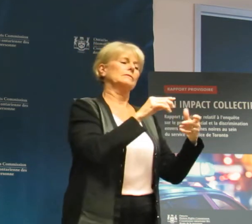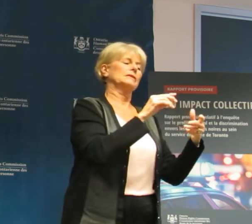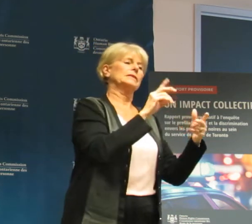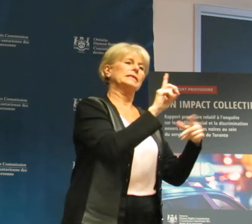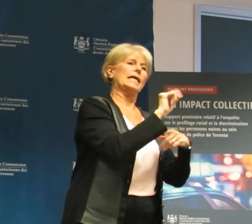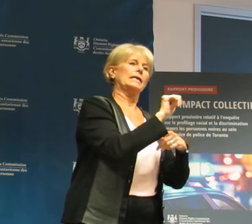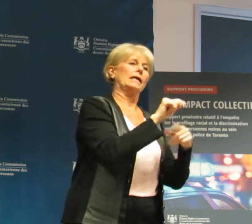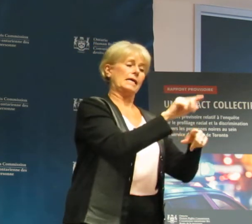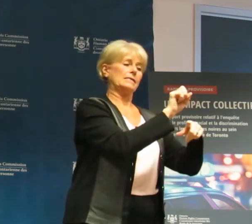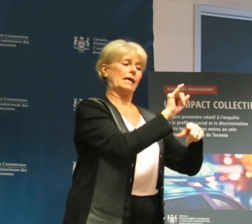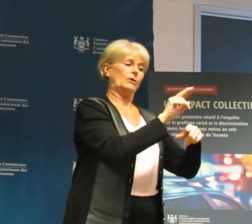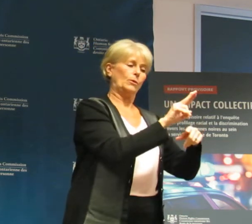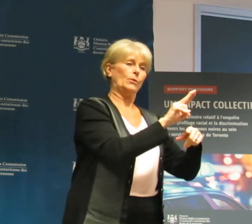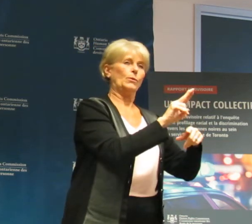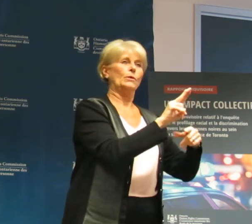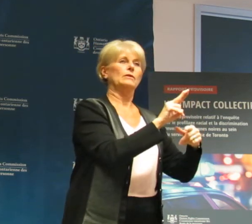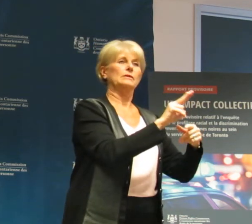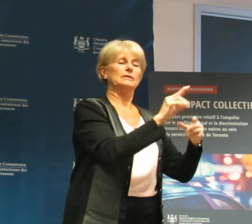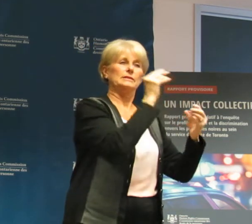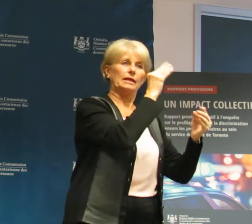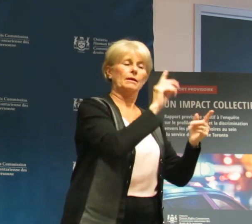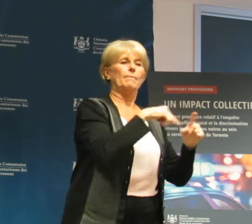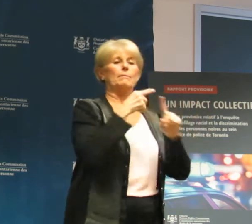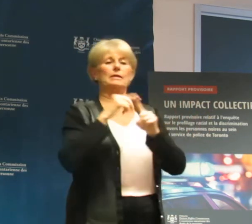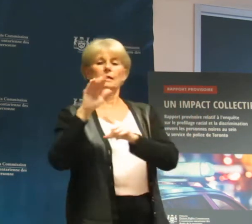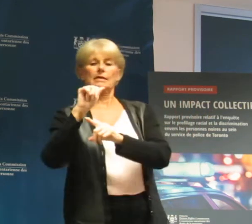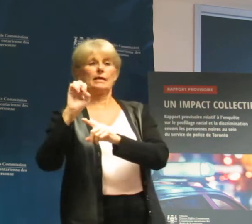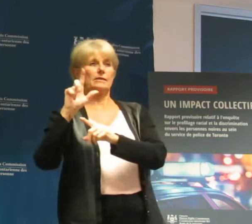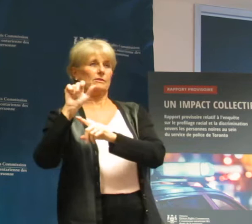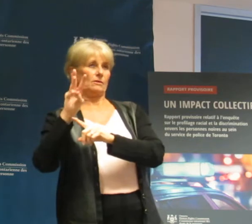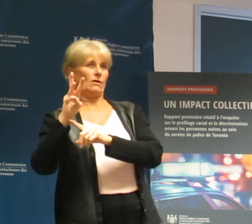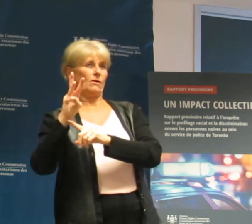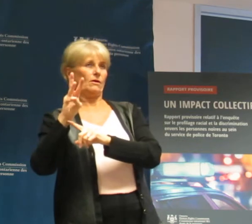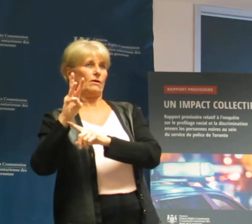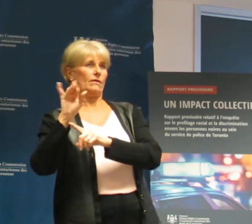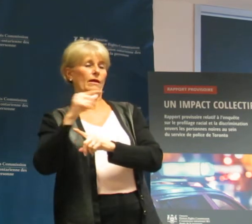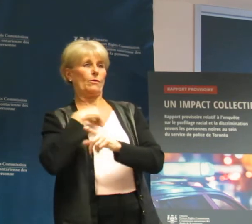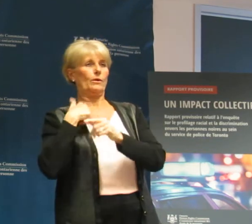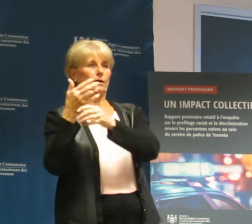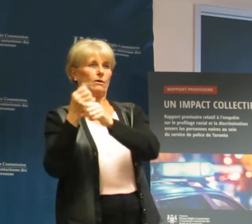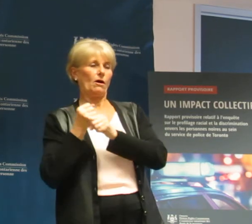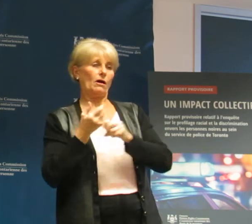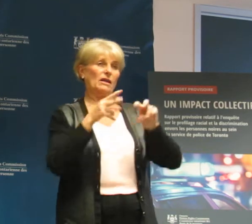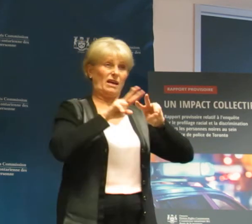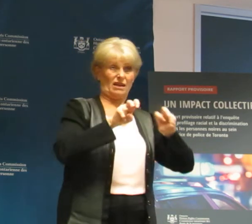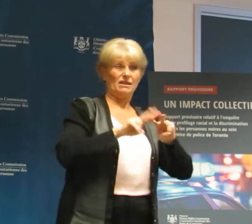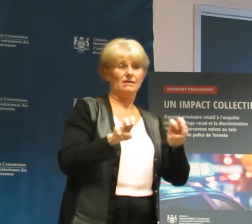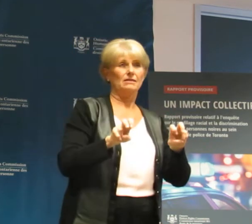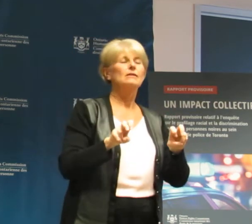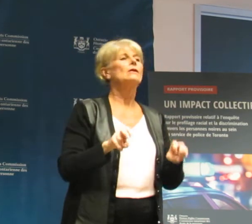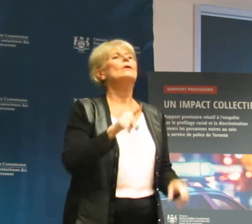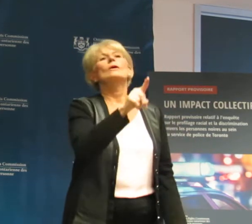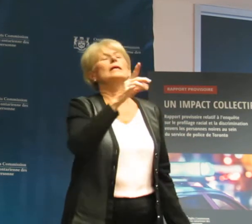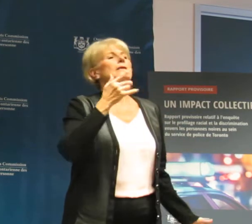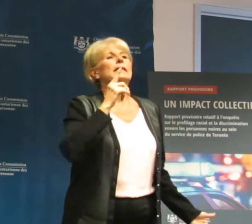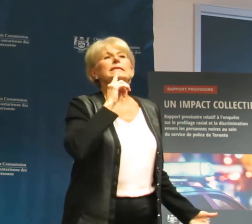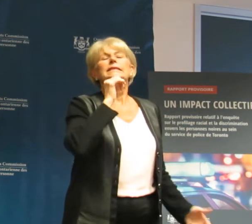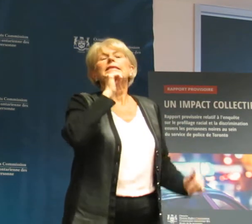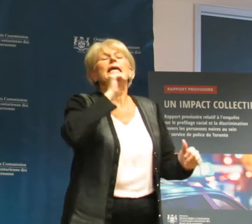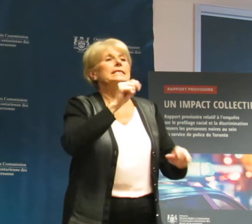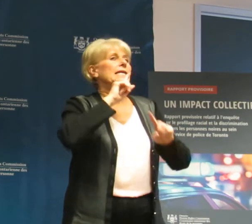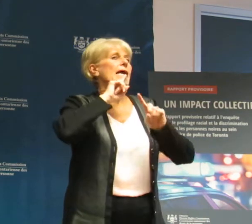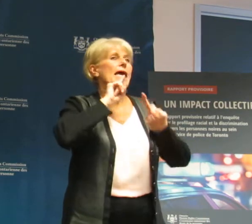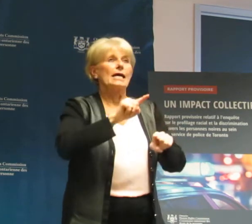SIU data along with the case law that we've obtained and analyzed. It doesn't really answer